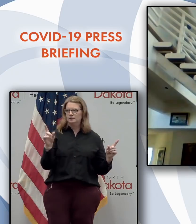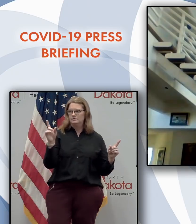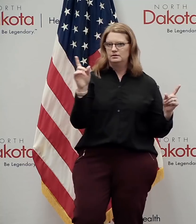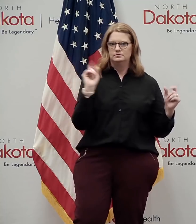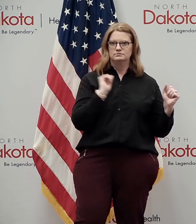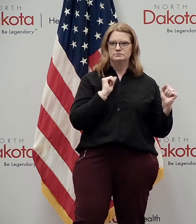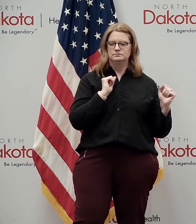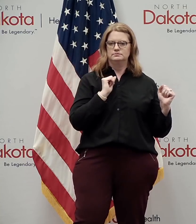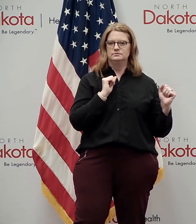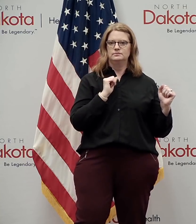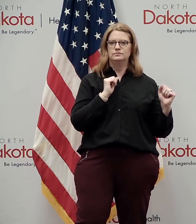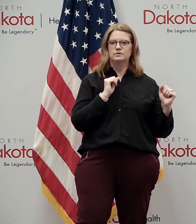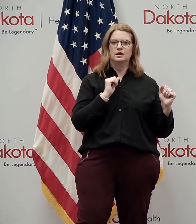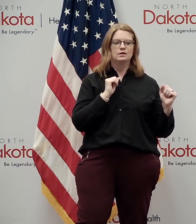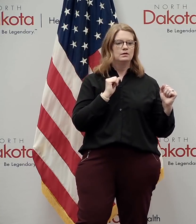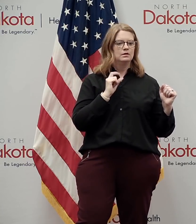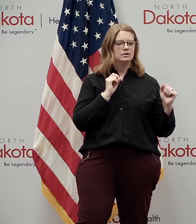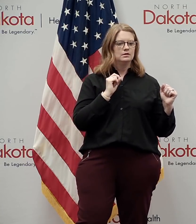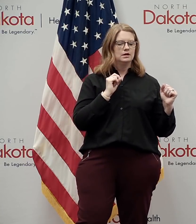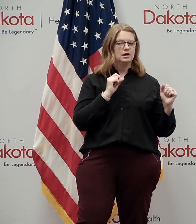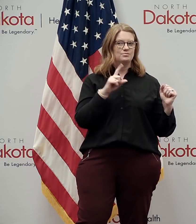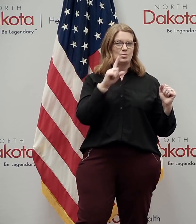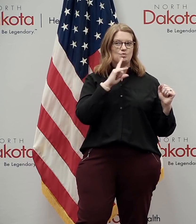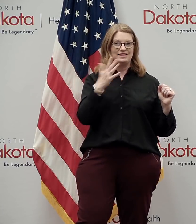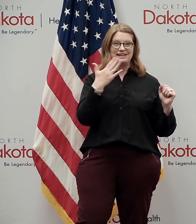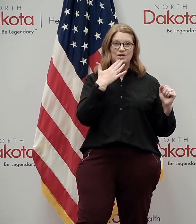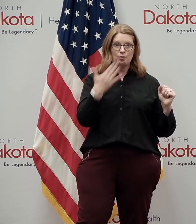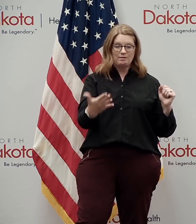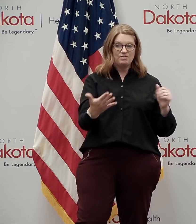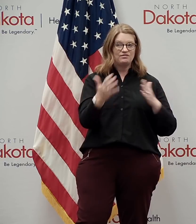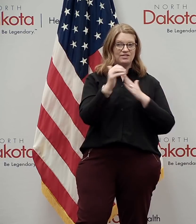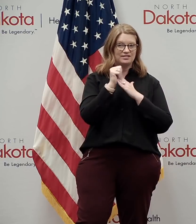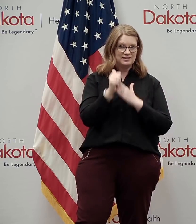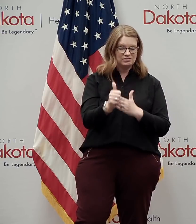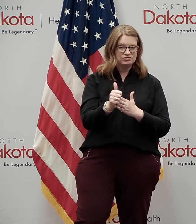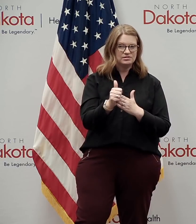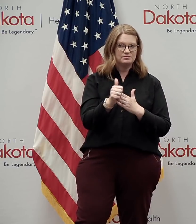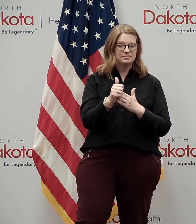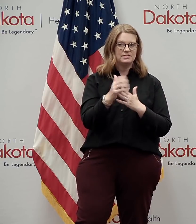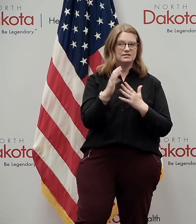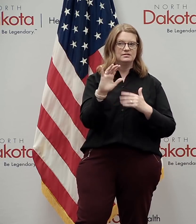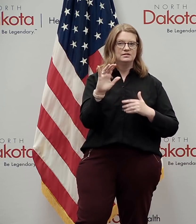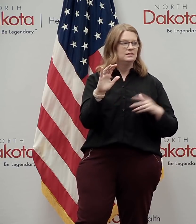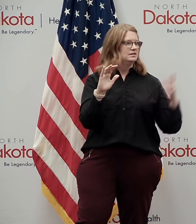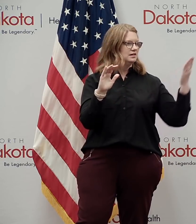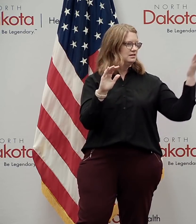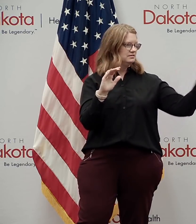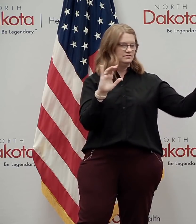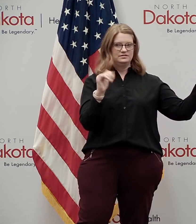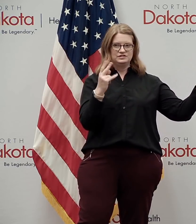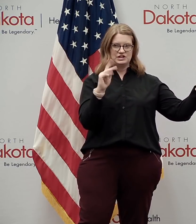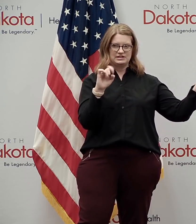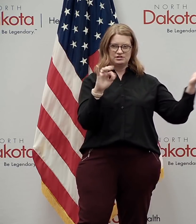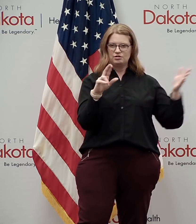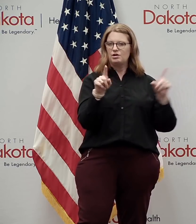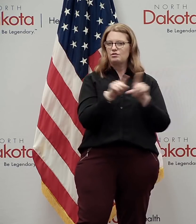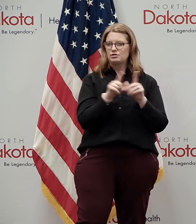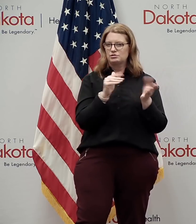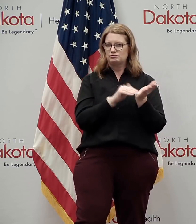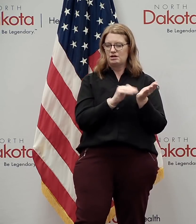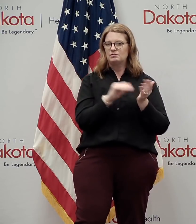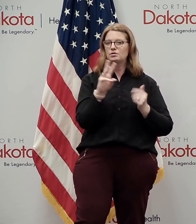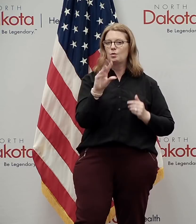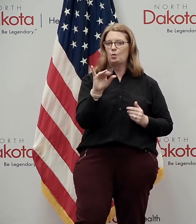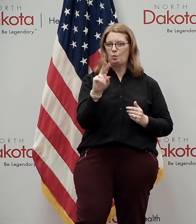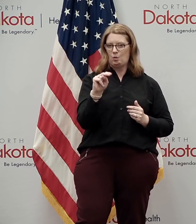And I just make a broad statement. Again, I'm grateful for the leadership of Chancellor Hagerott and Dr. Wynne on this.